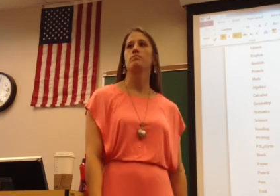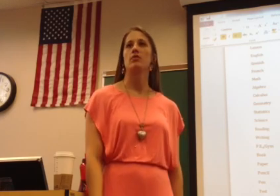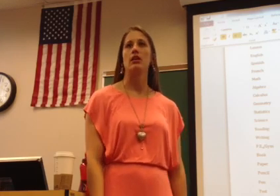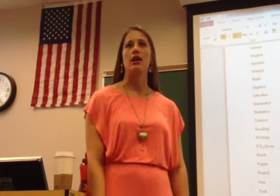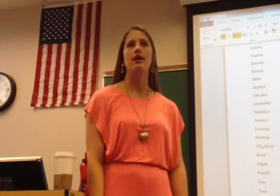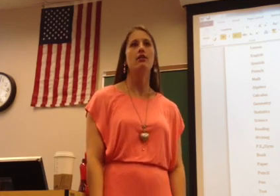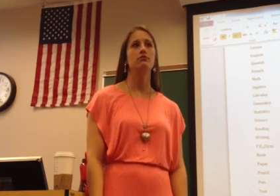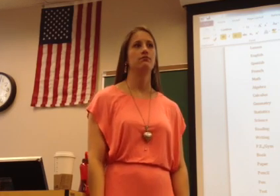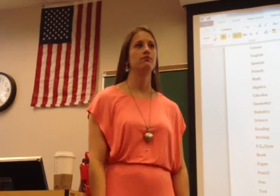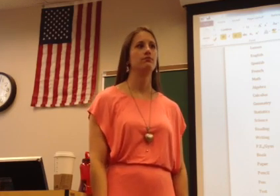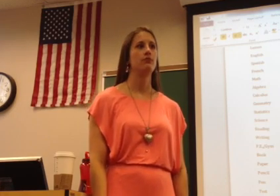Nada?